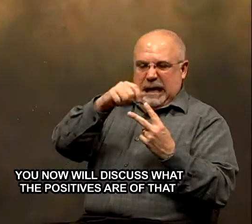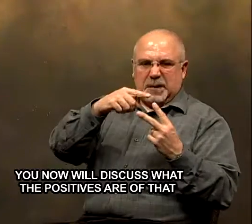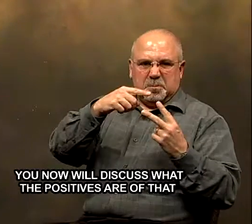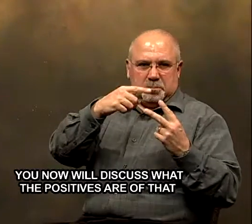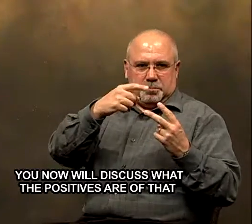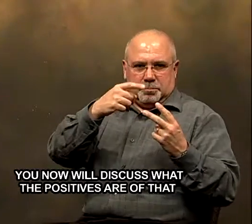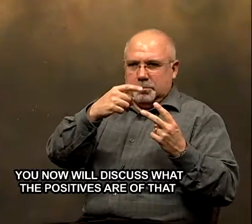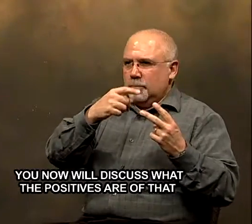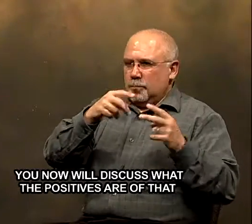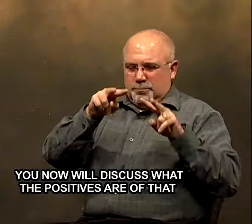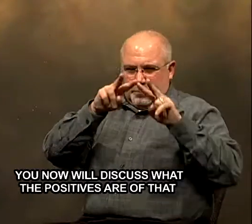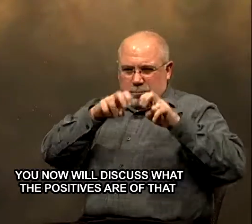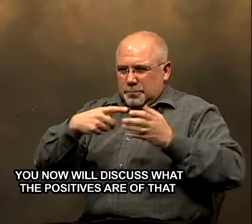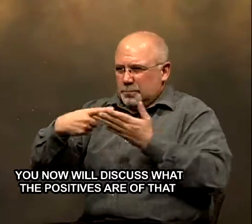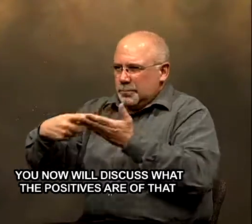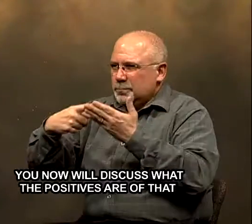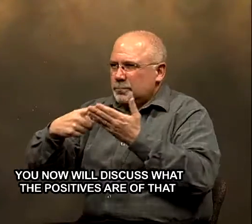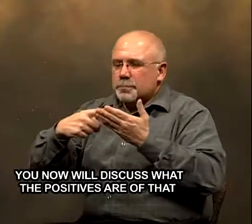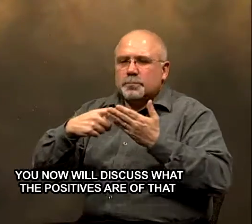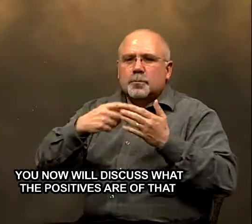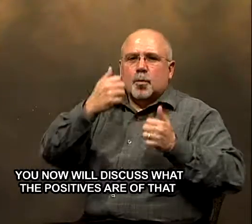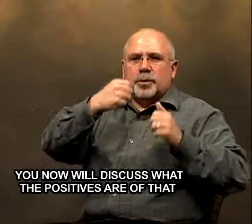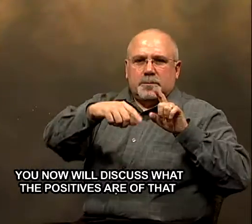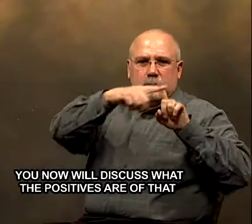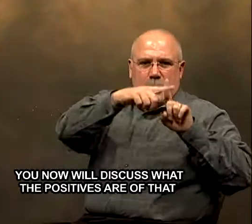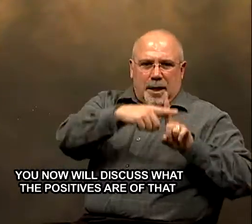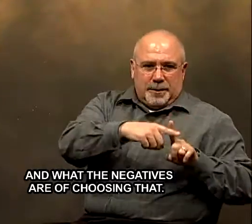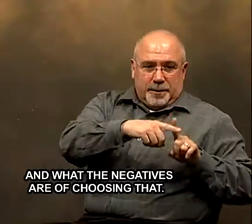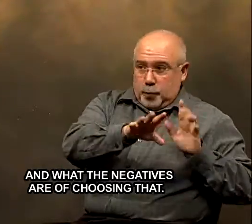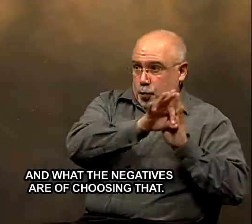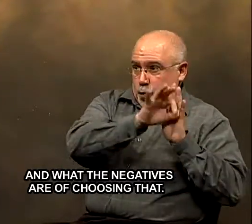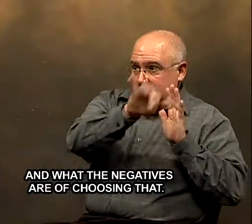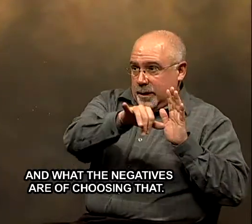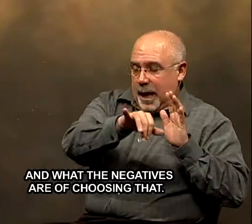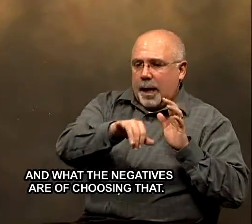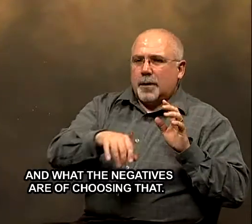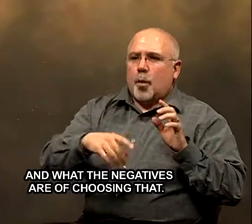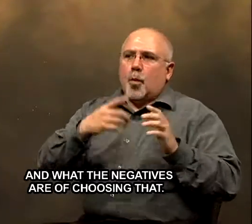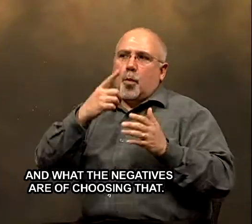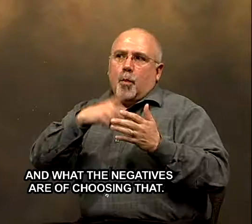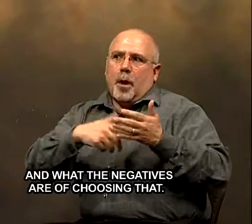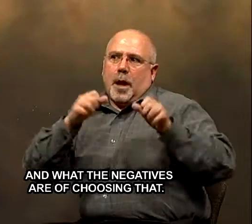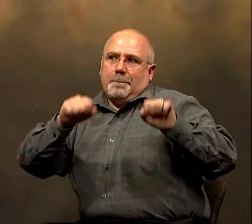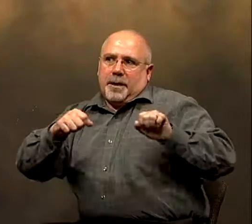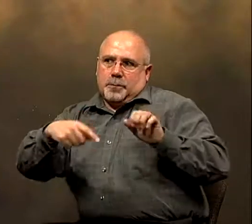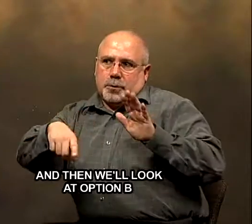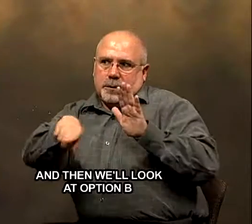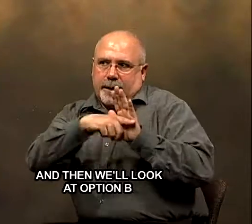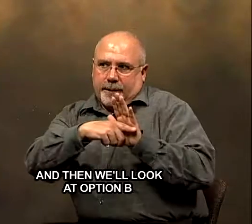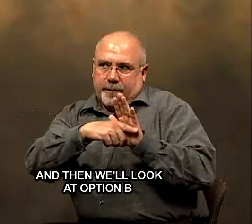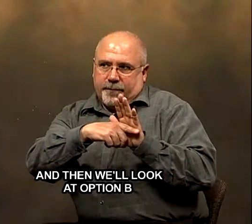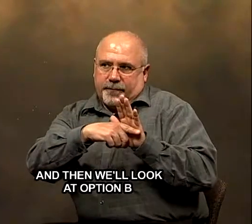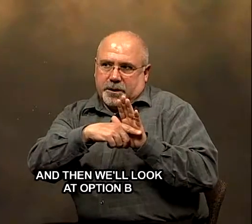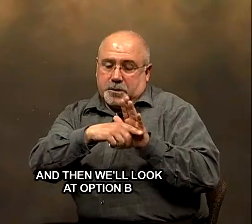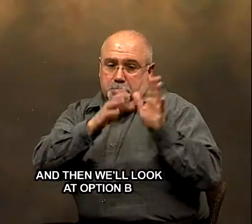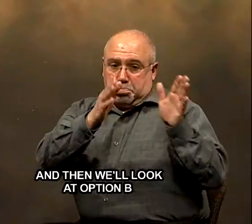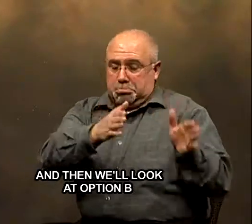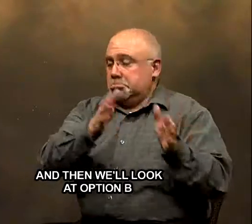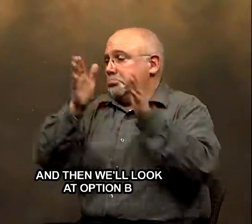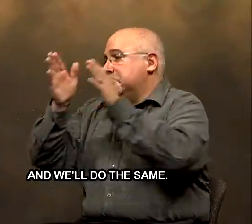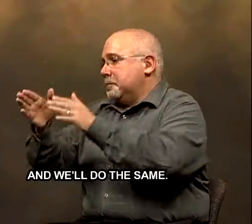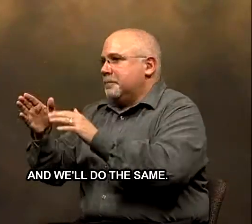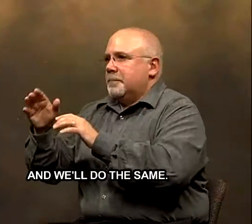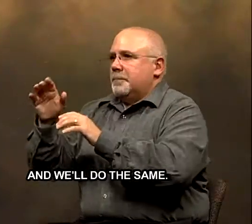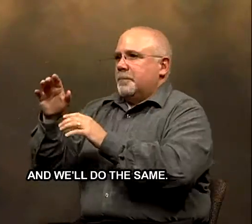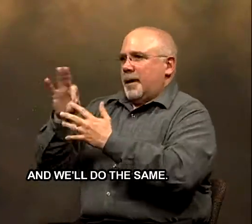You and I will discuss what the positives are of that and what the negatives are of choosing that. And then we'll look at option